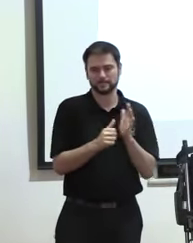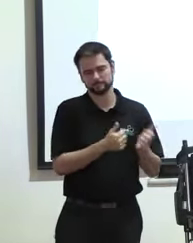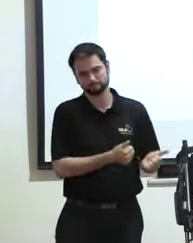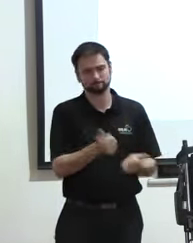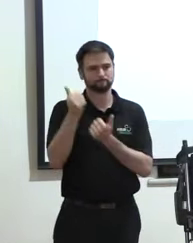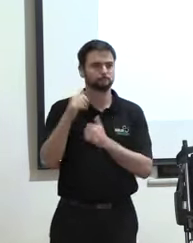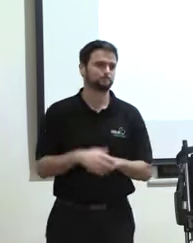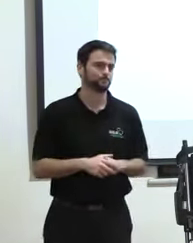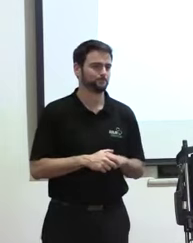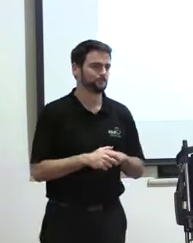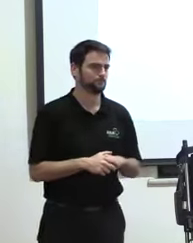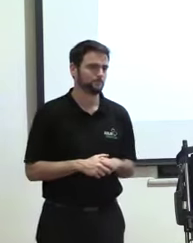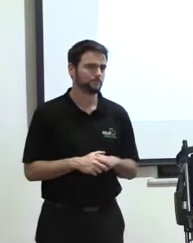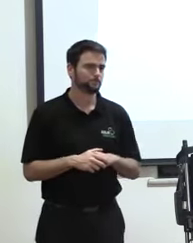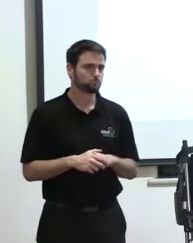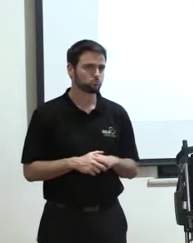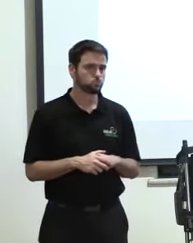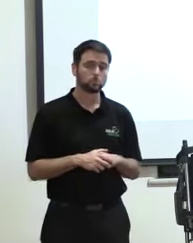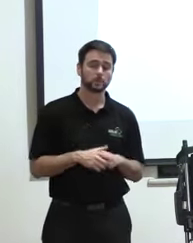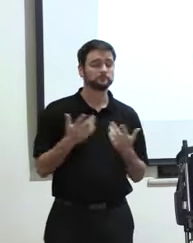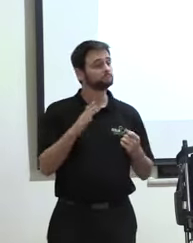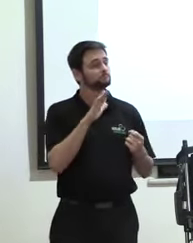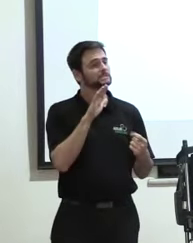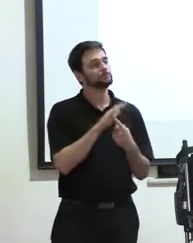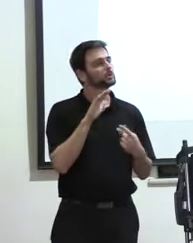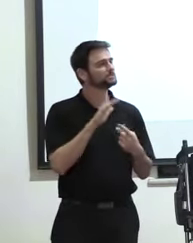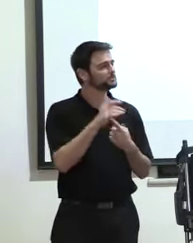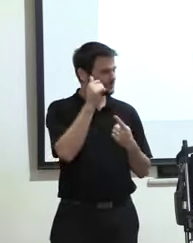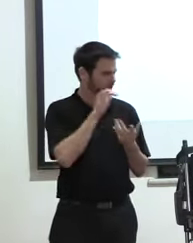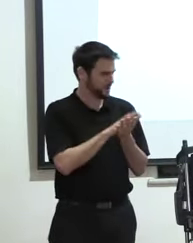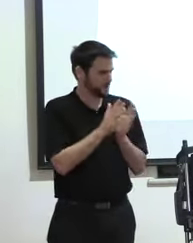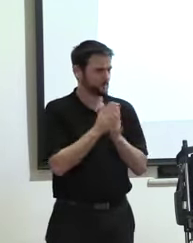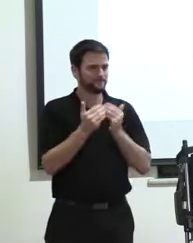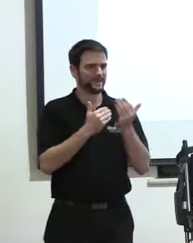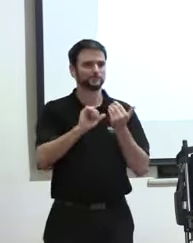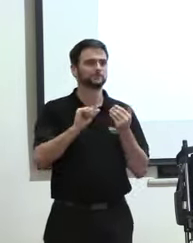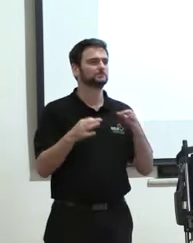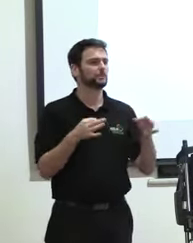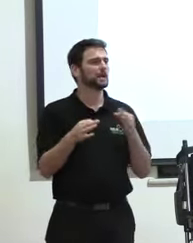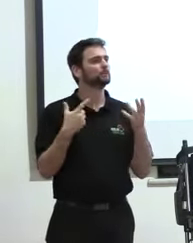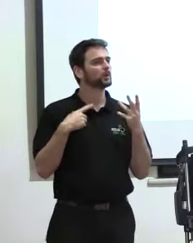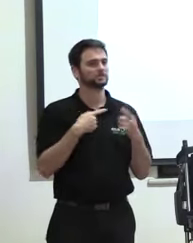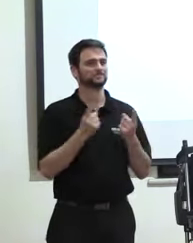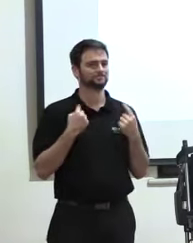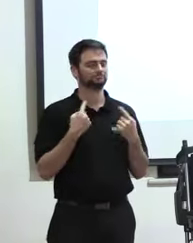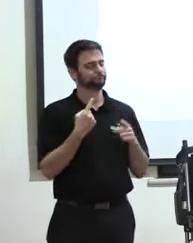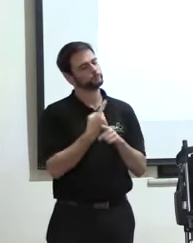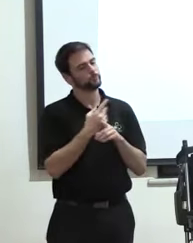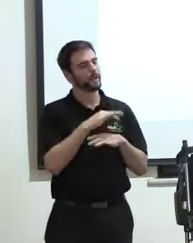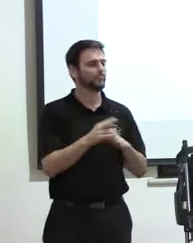And it's really important because most of the time we think about, getting into the NDIS. We think